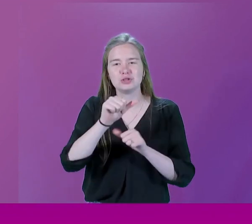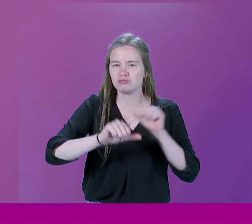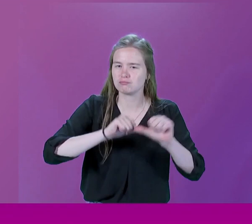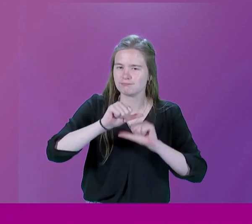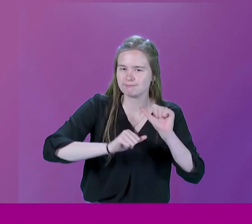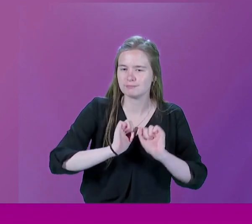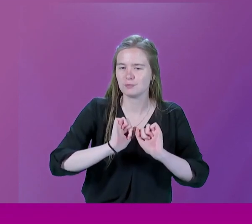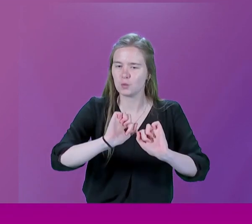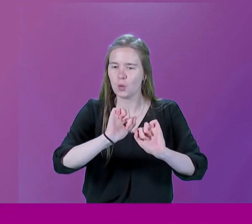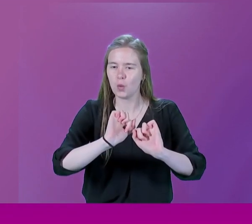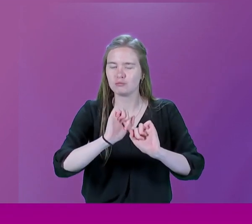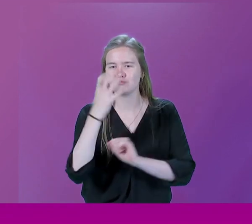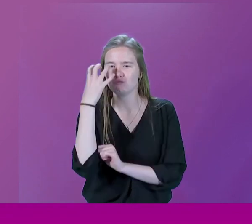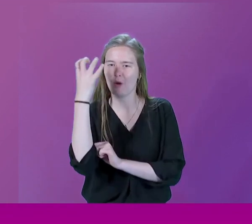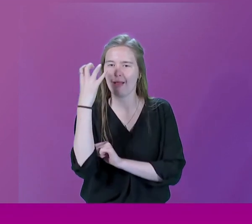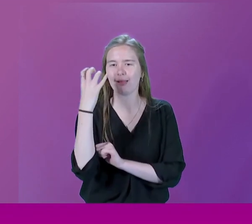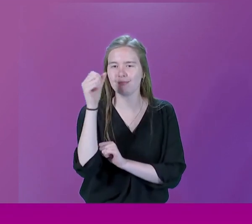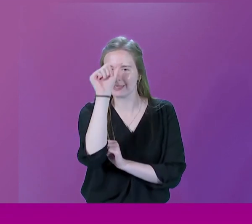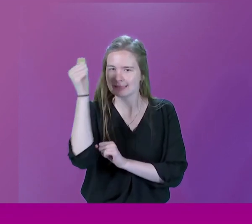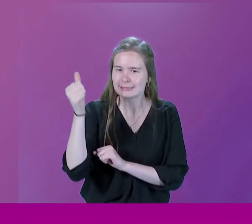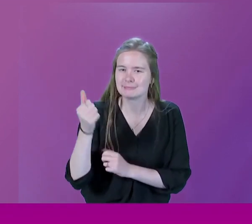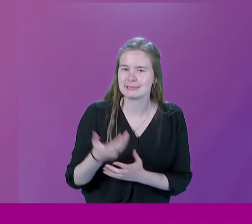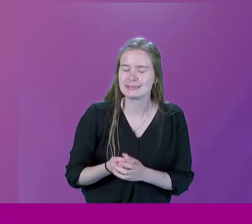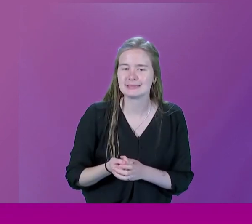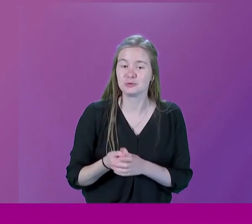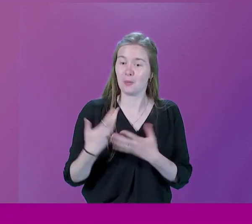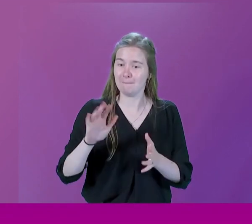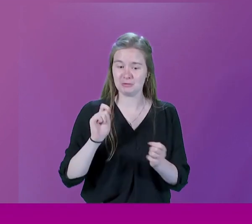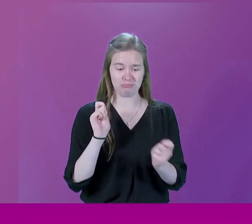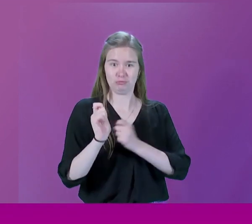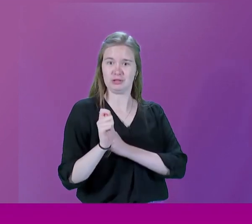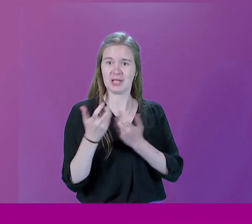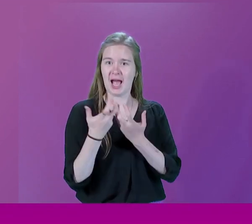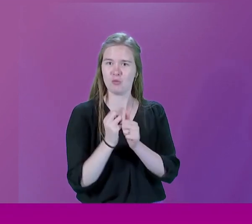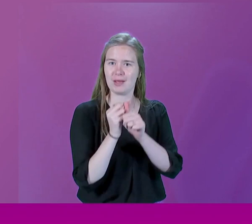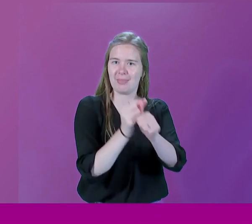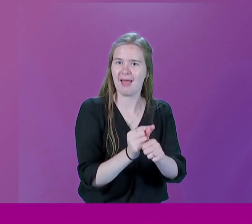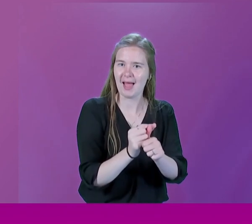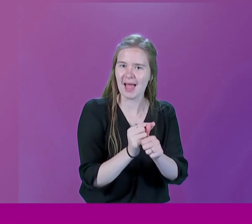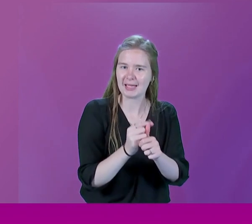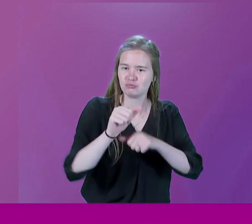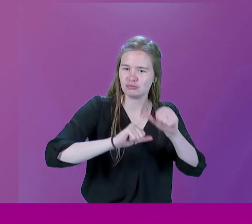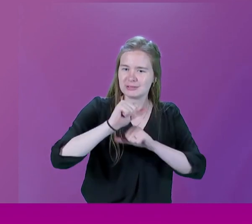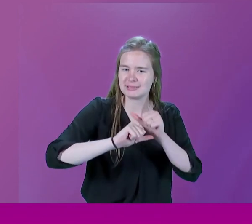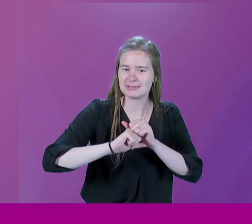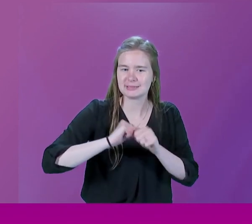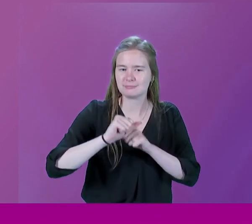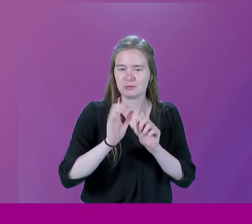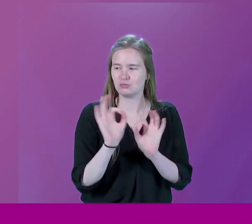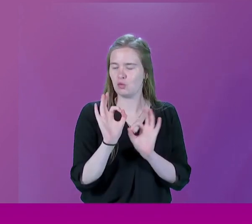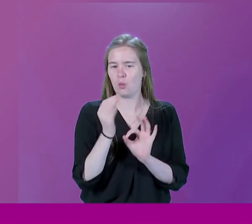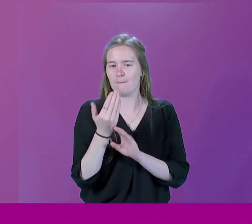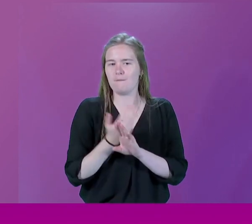process to the Royal Academy. You obviously changed the way in which that application process worked, that